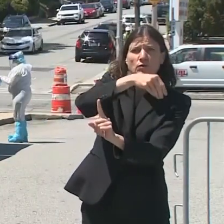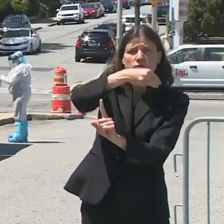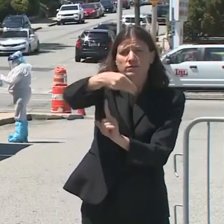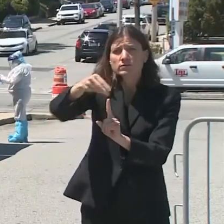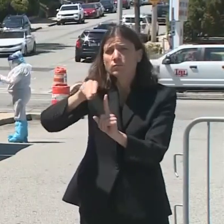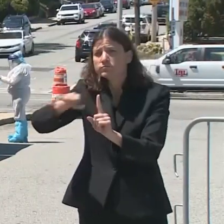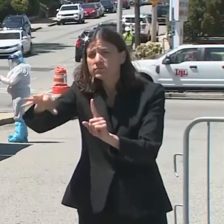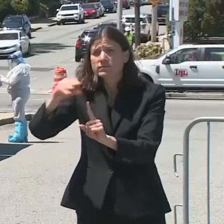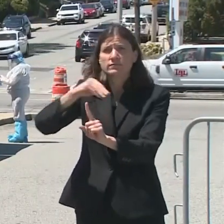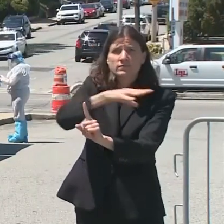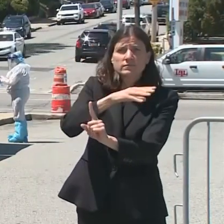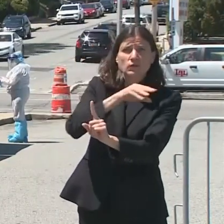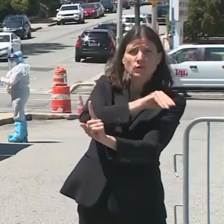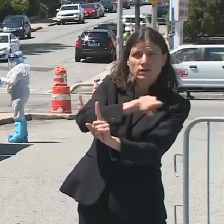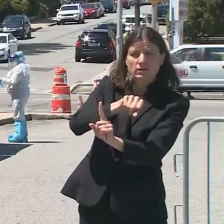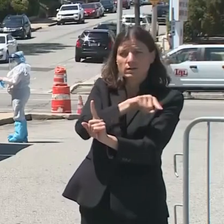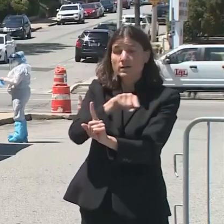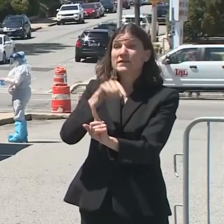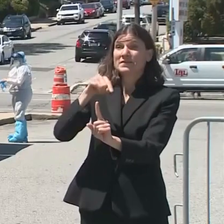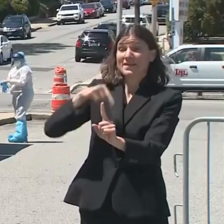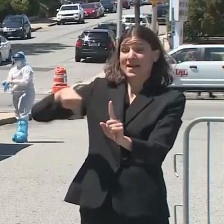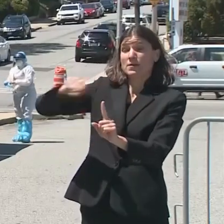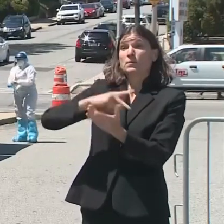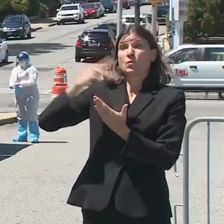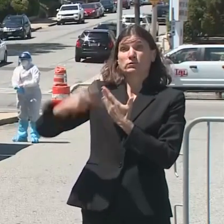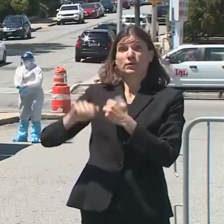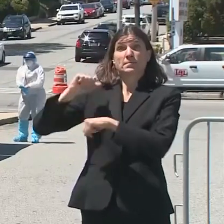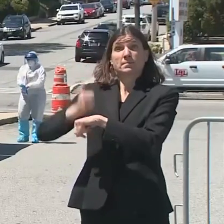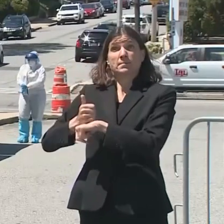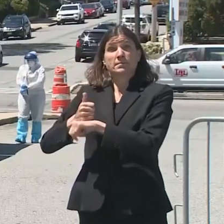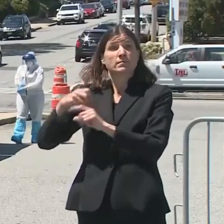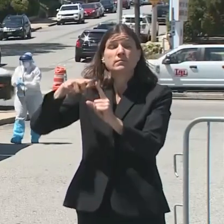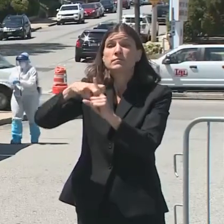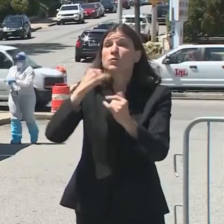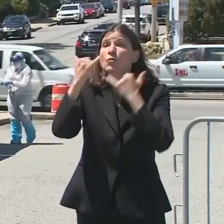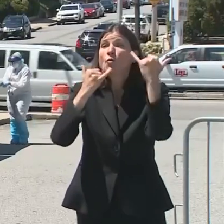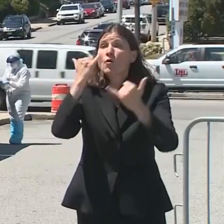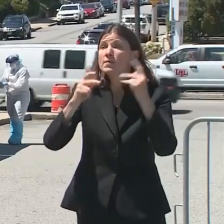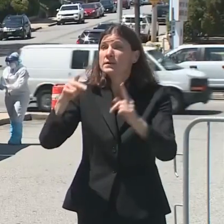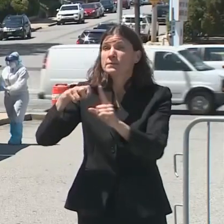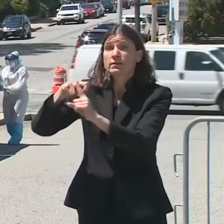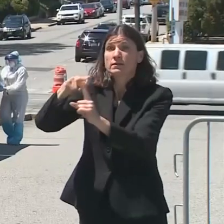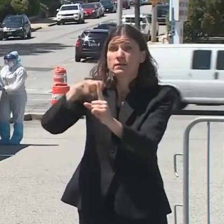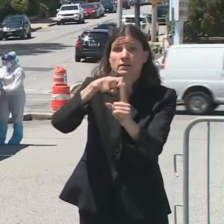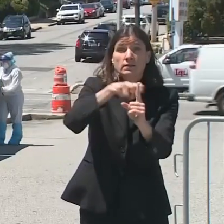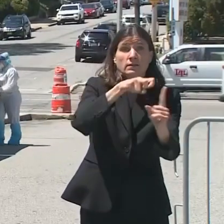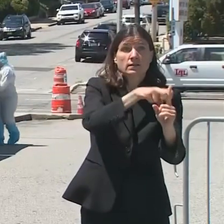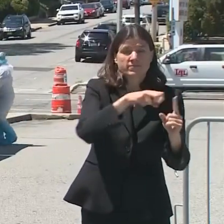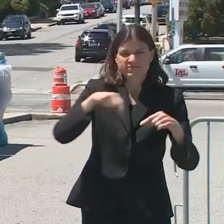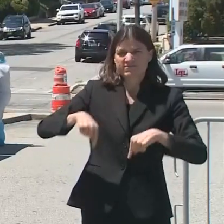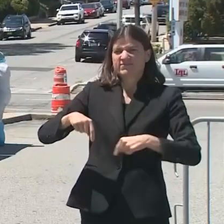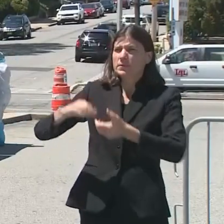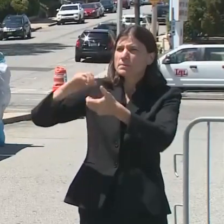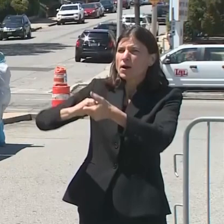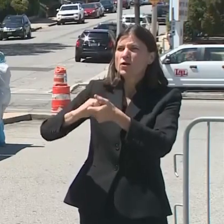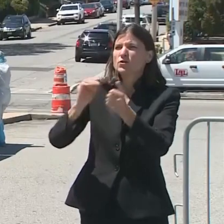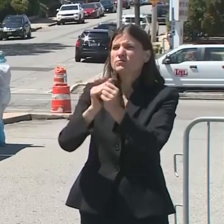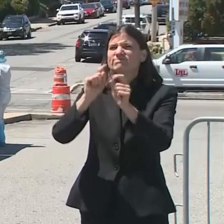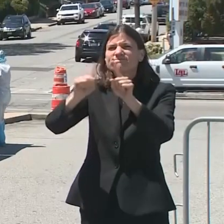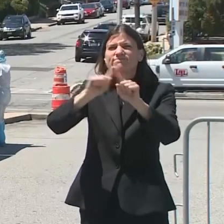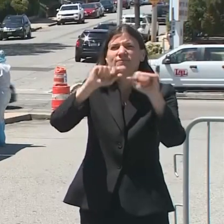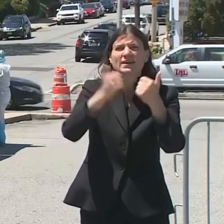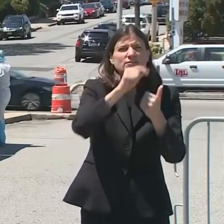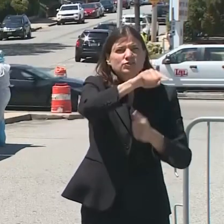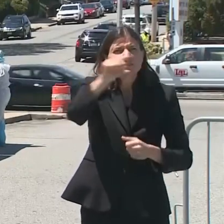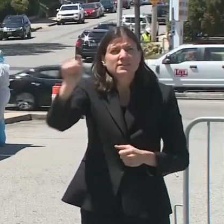Health organization to contain the spread of the disease. We believe this tracing program will be a key element toward